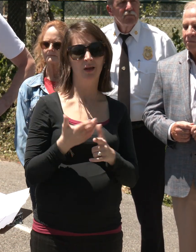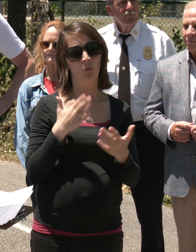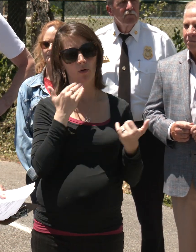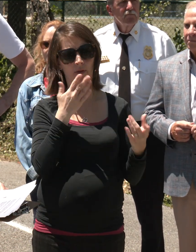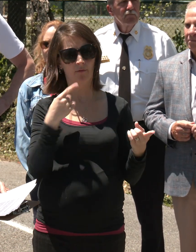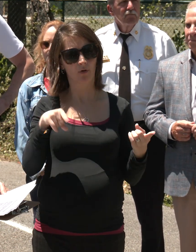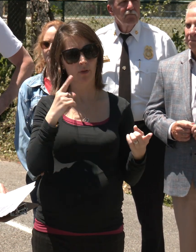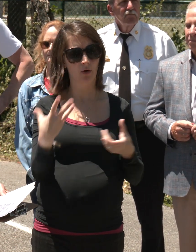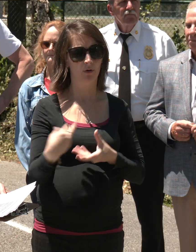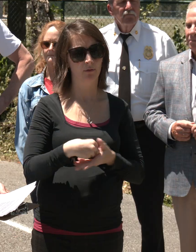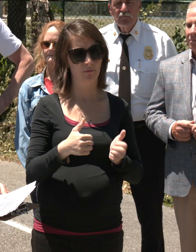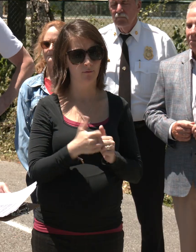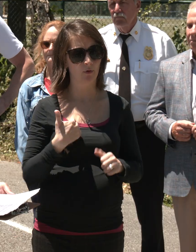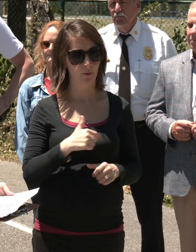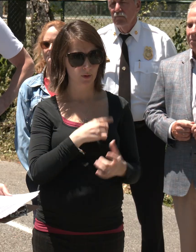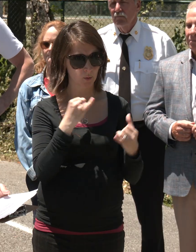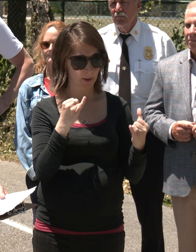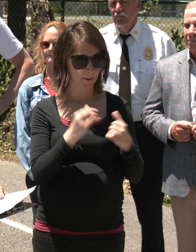this.